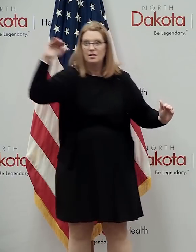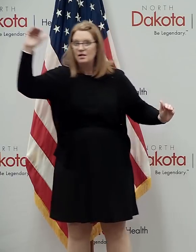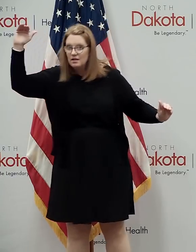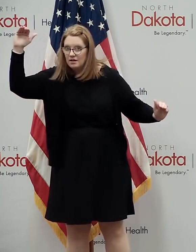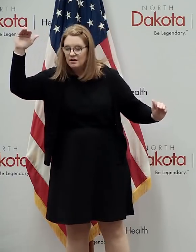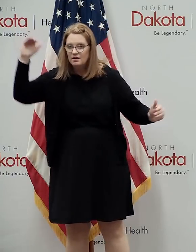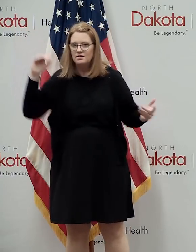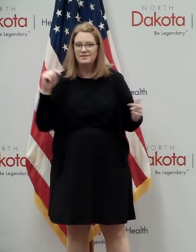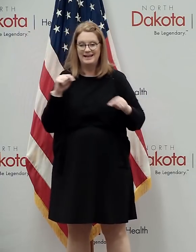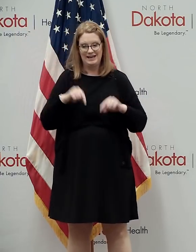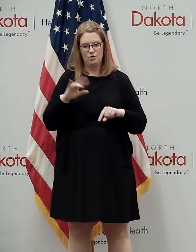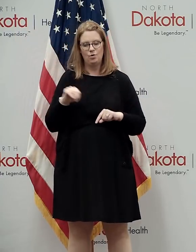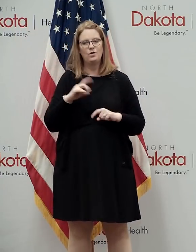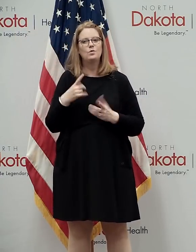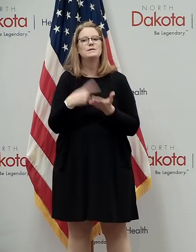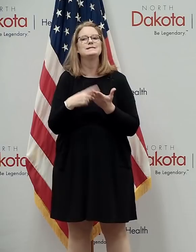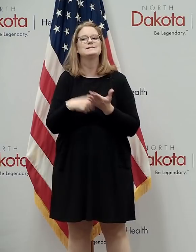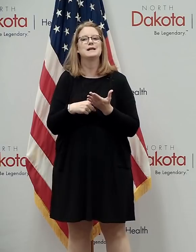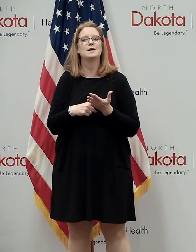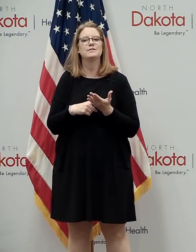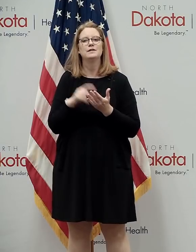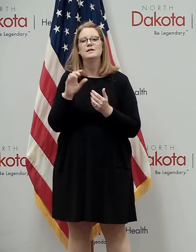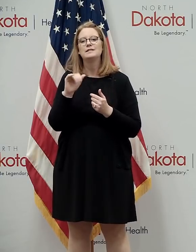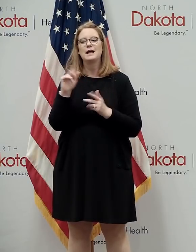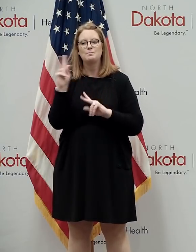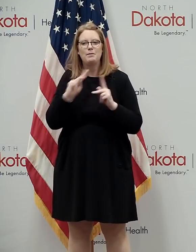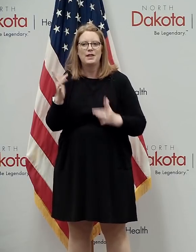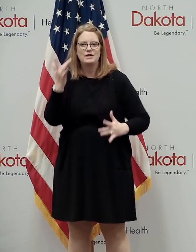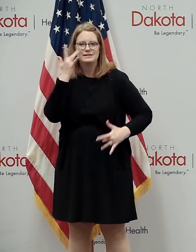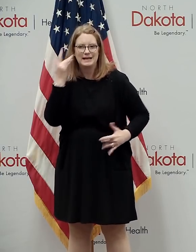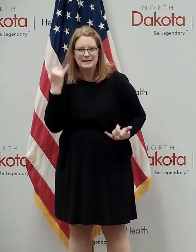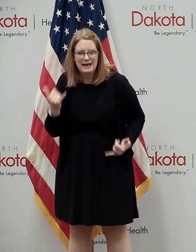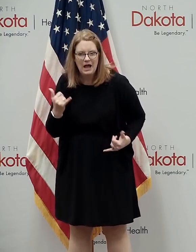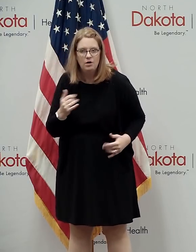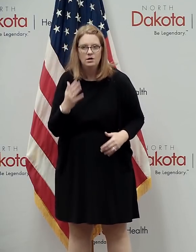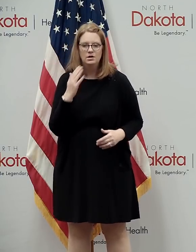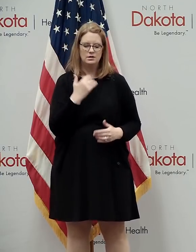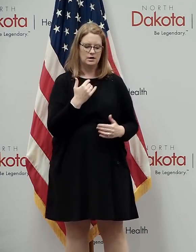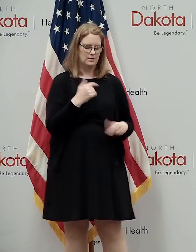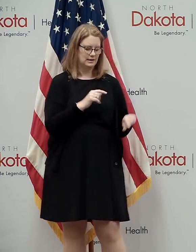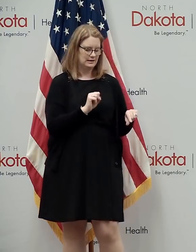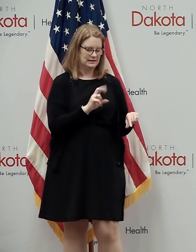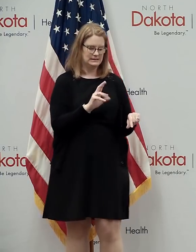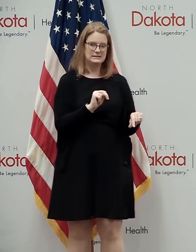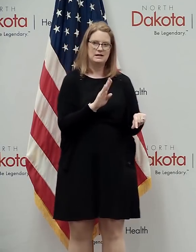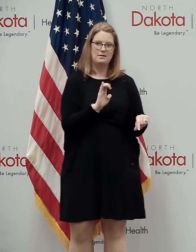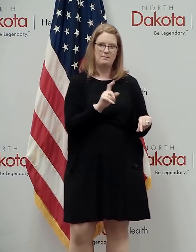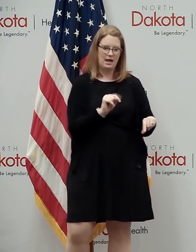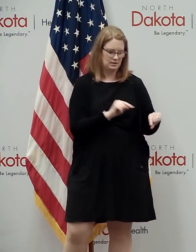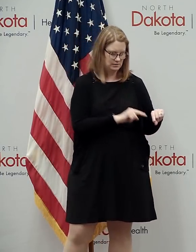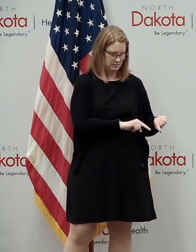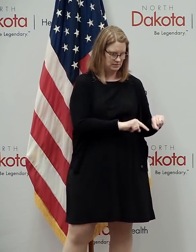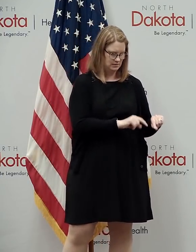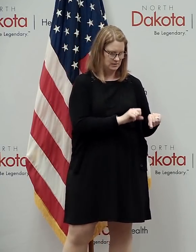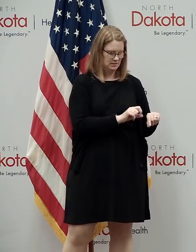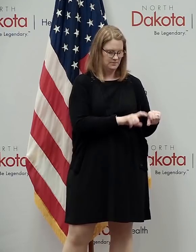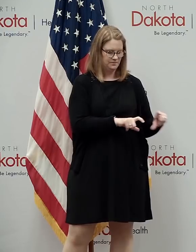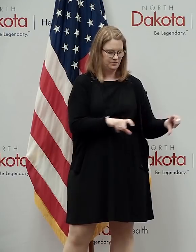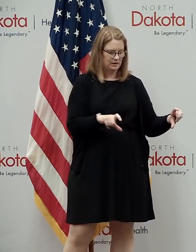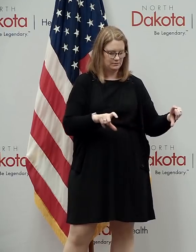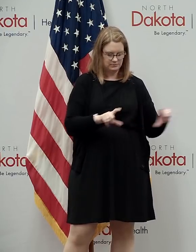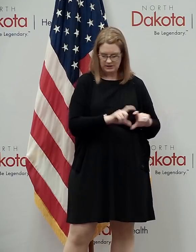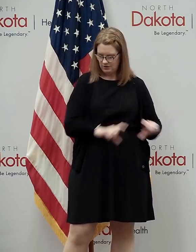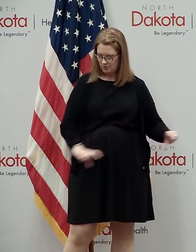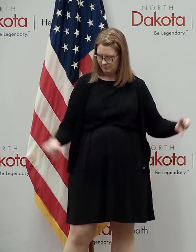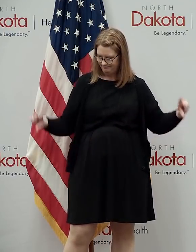about active cases. And even right now in the Sun Belt, I think there's a lot of, people are, blowing it up in the Sun Belt that somehow